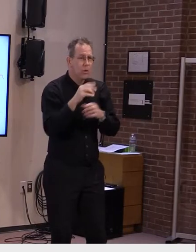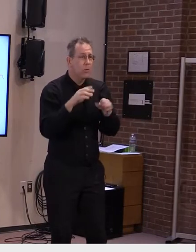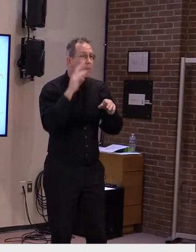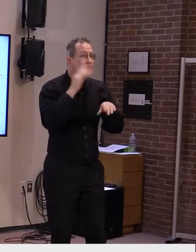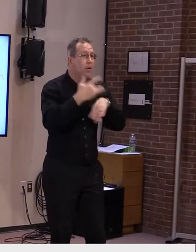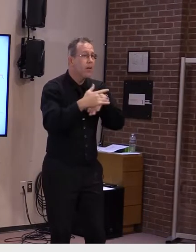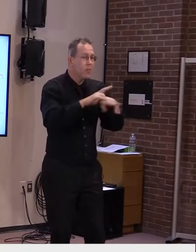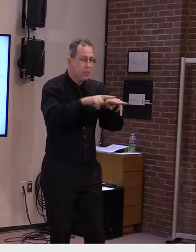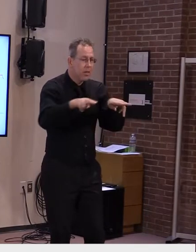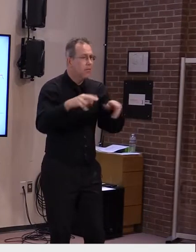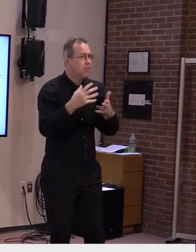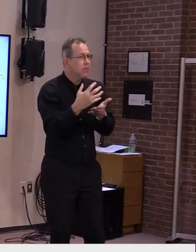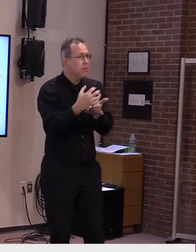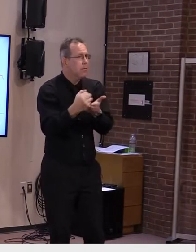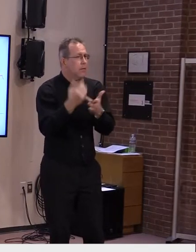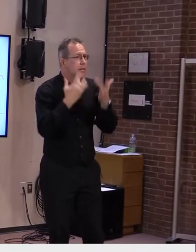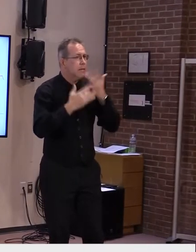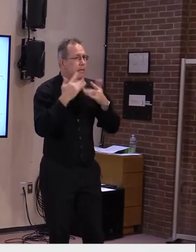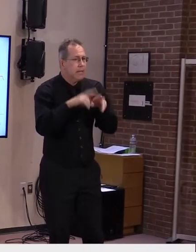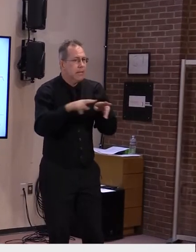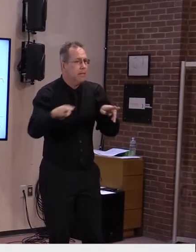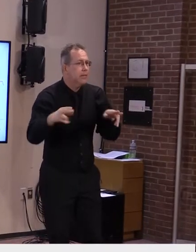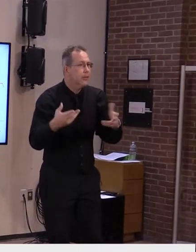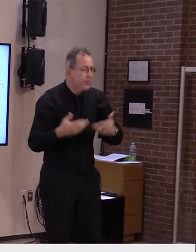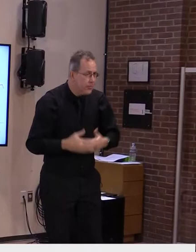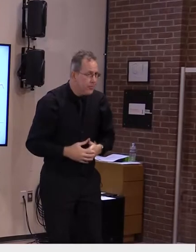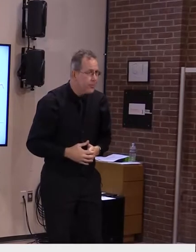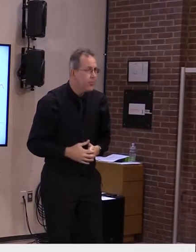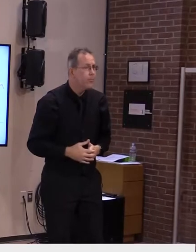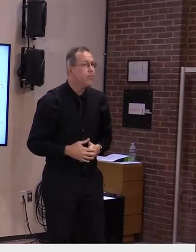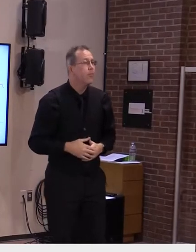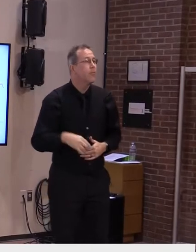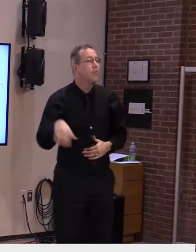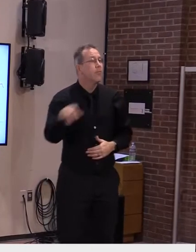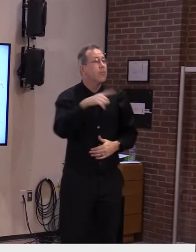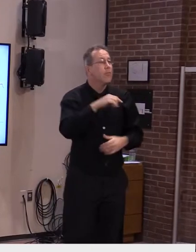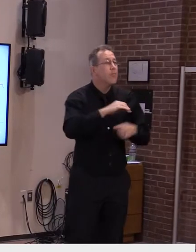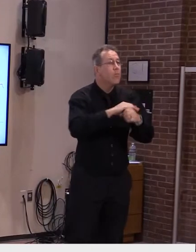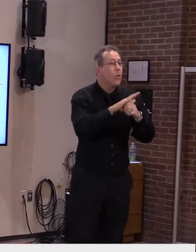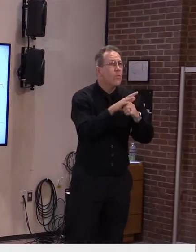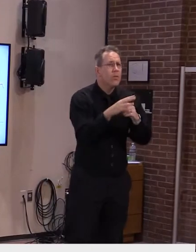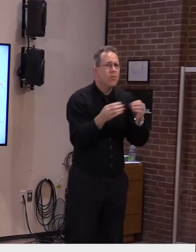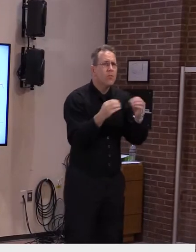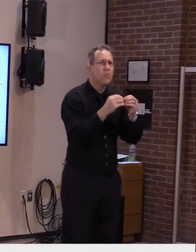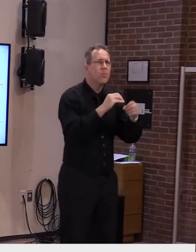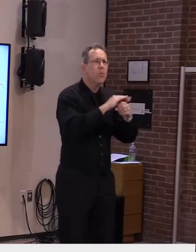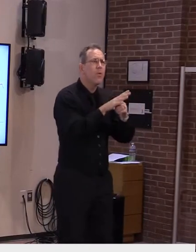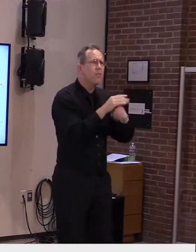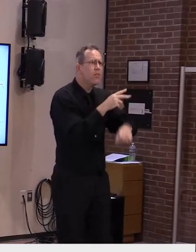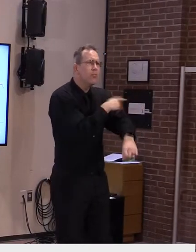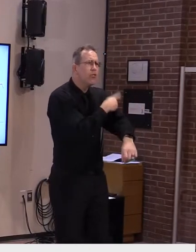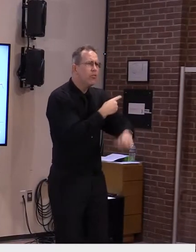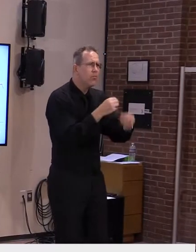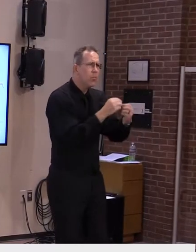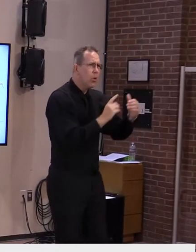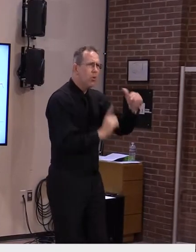somewhat of a decrease in non-COVID patients. But there was also seemed to be some work shortage challenges, or at least some beds that were